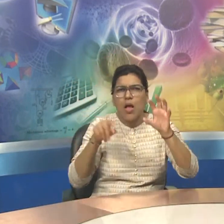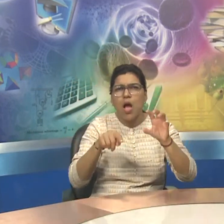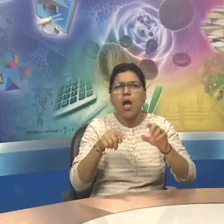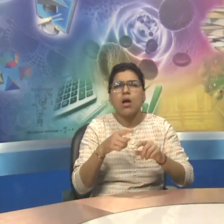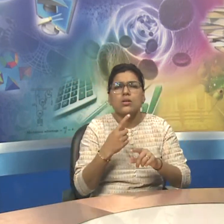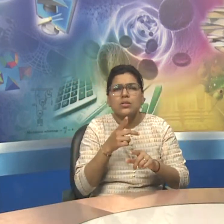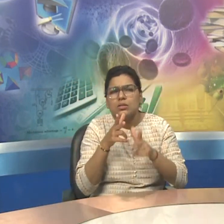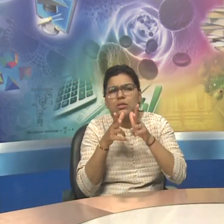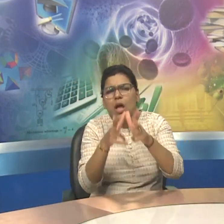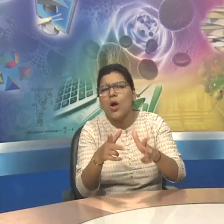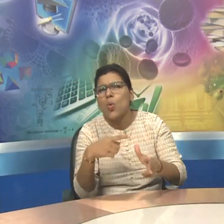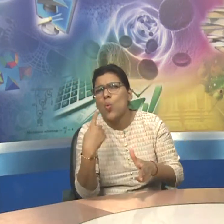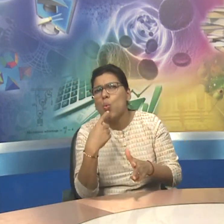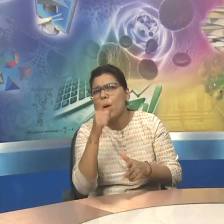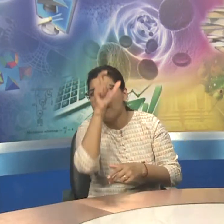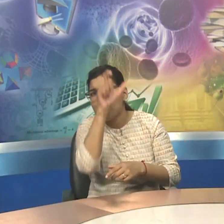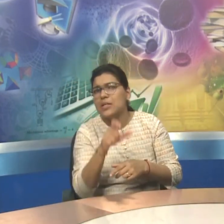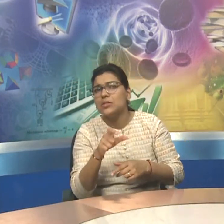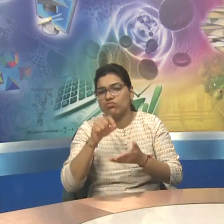politics begins